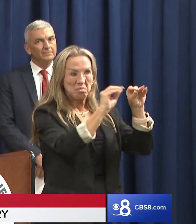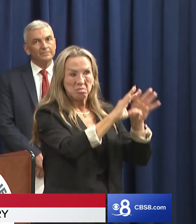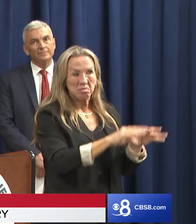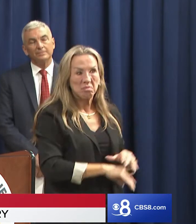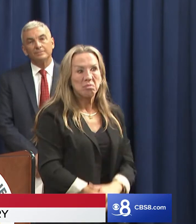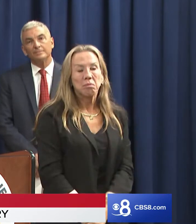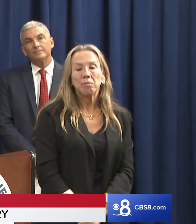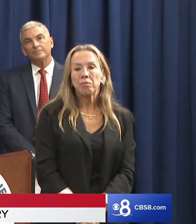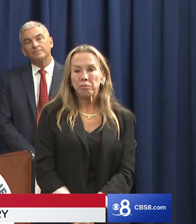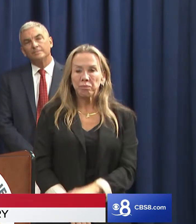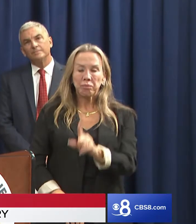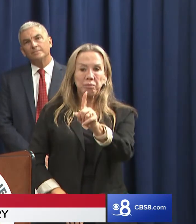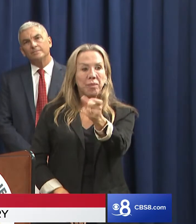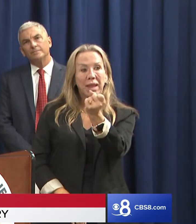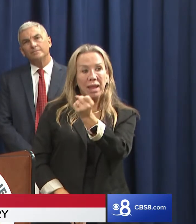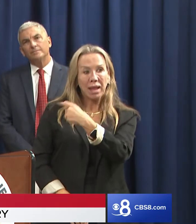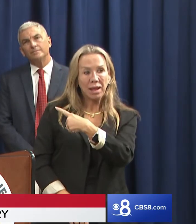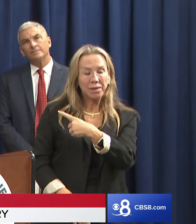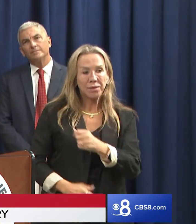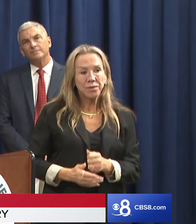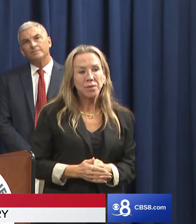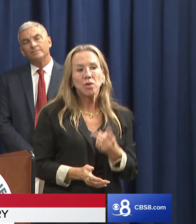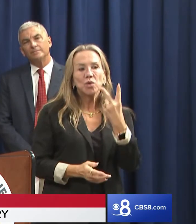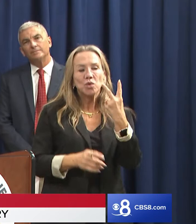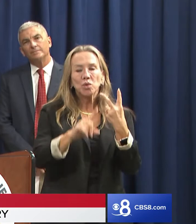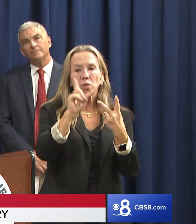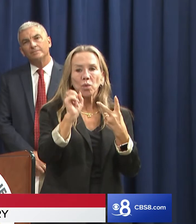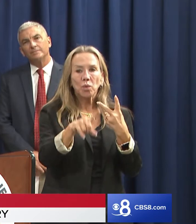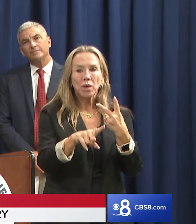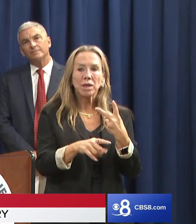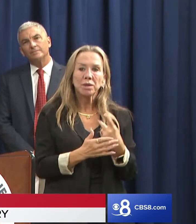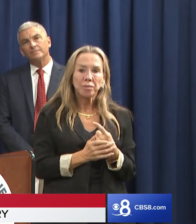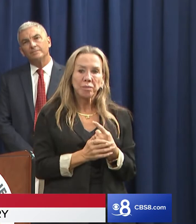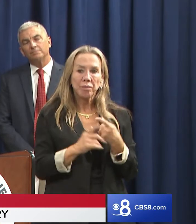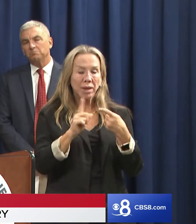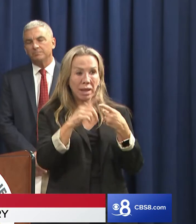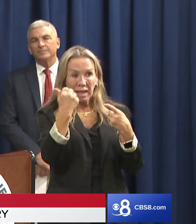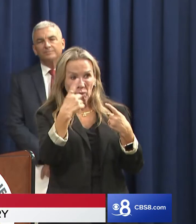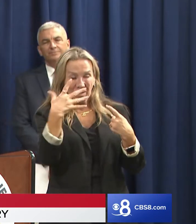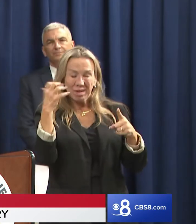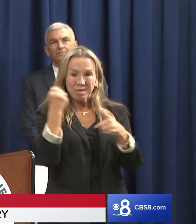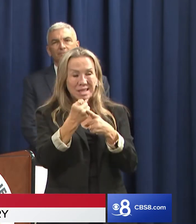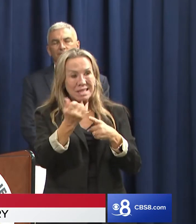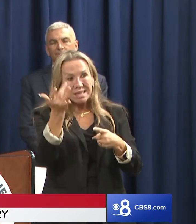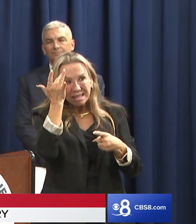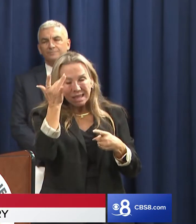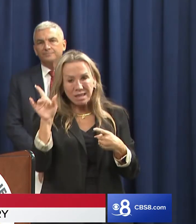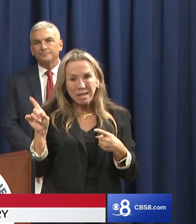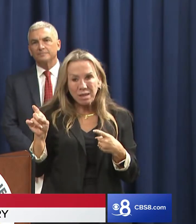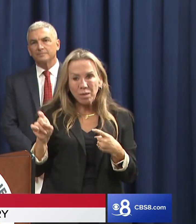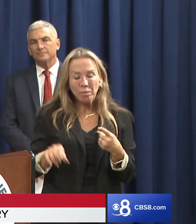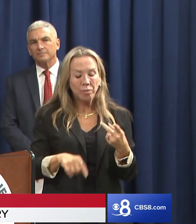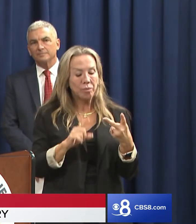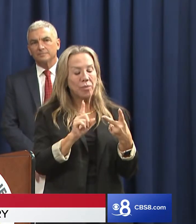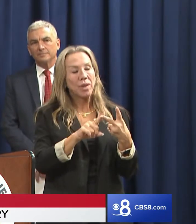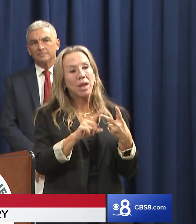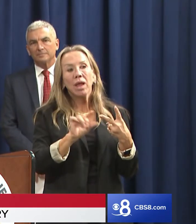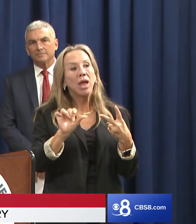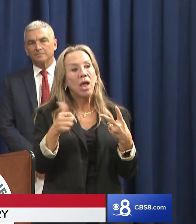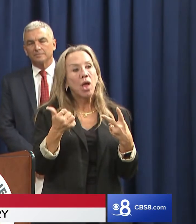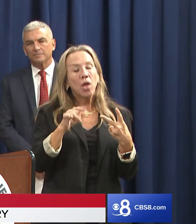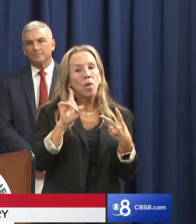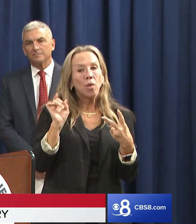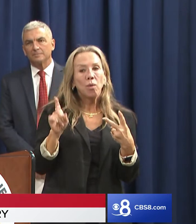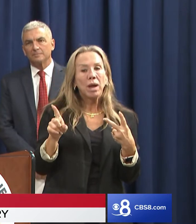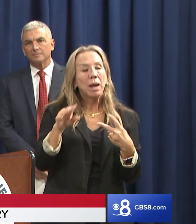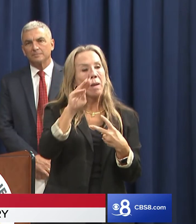Mike, as in Channel 8, been asked to ask you two questions. Has anybody been sick? And then the other one was the